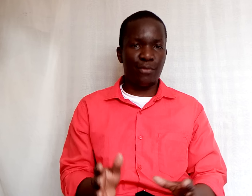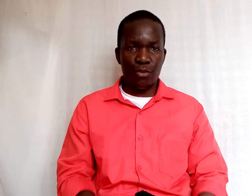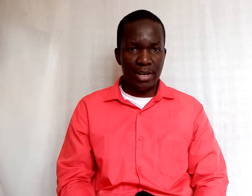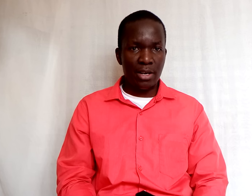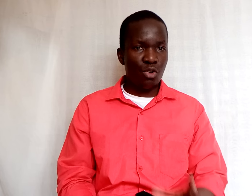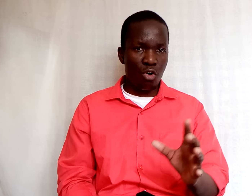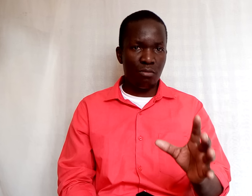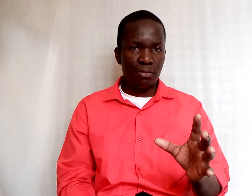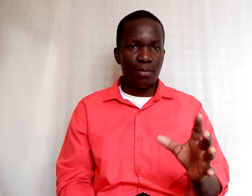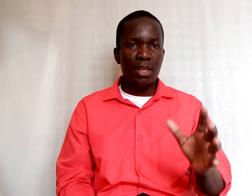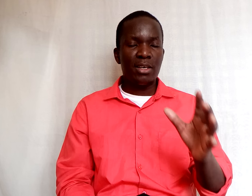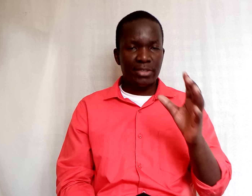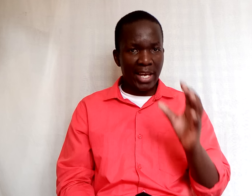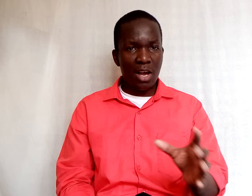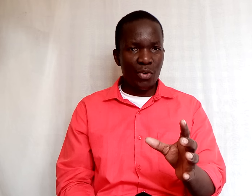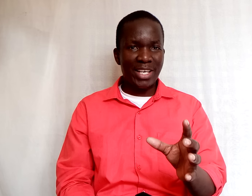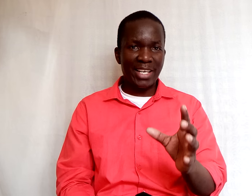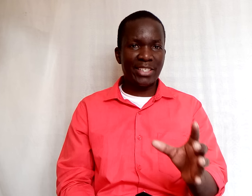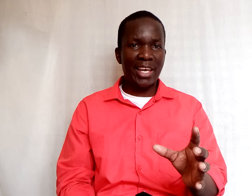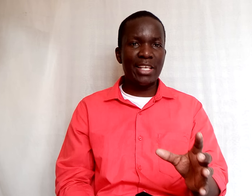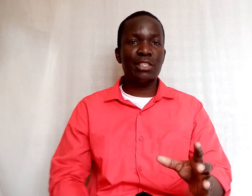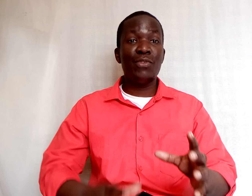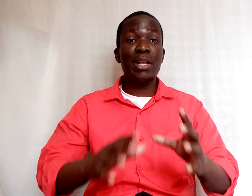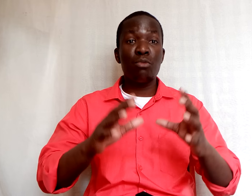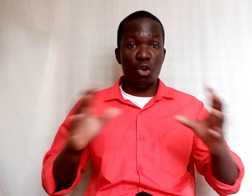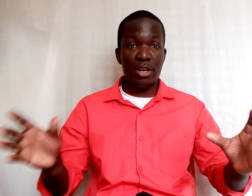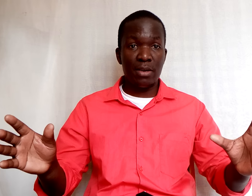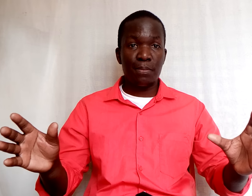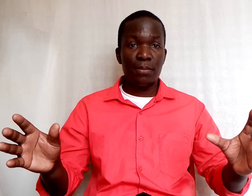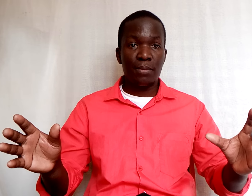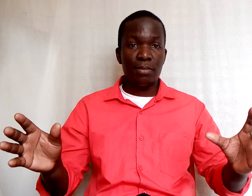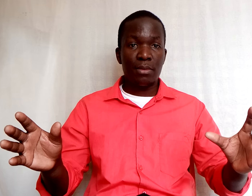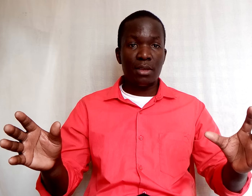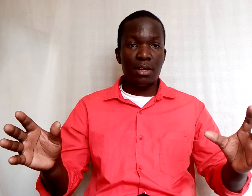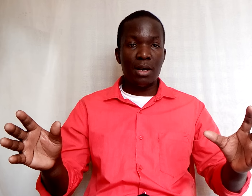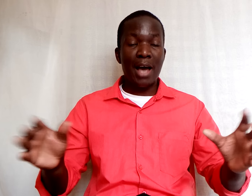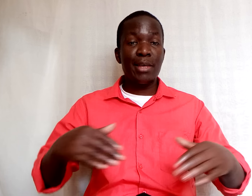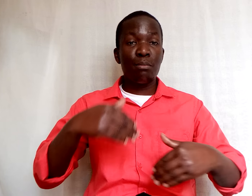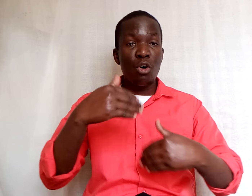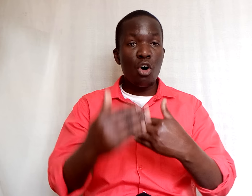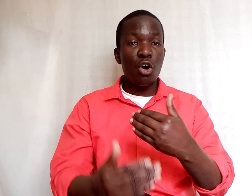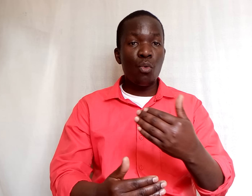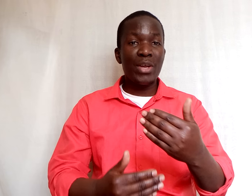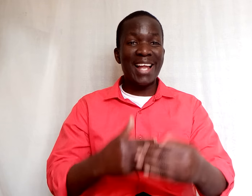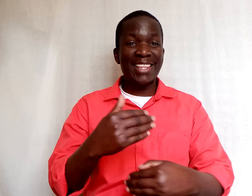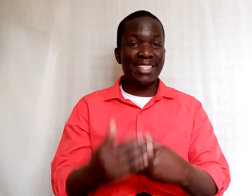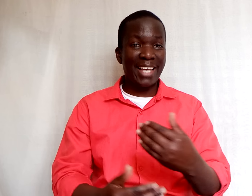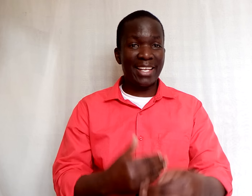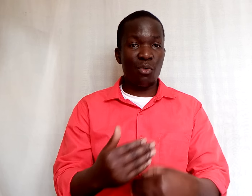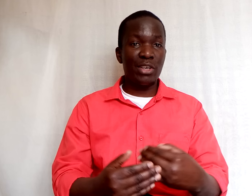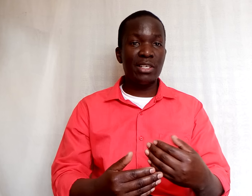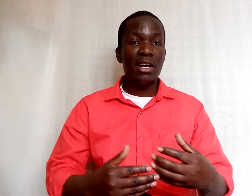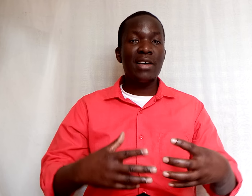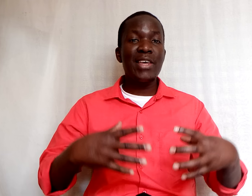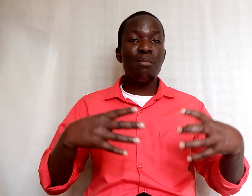food. No. Sign language, as I said, is very broad. And the more we learn the sign language, the